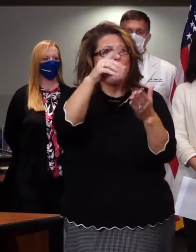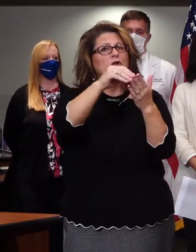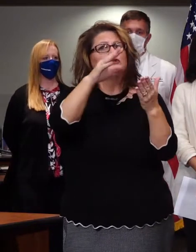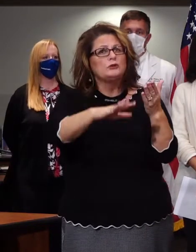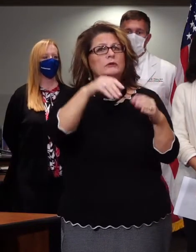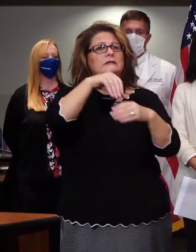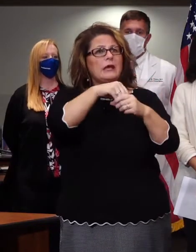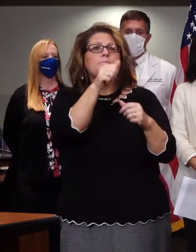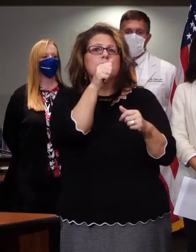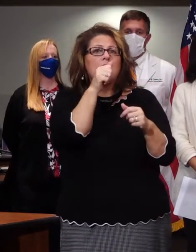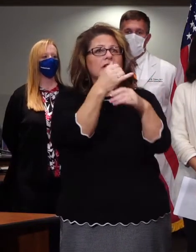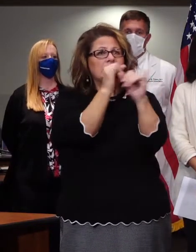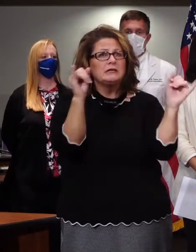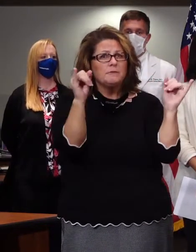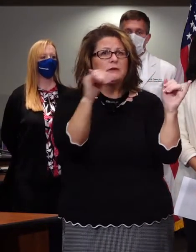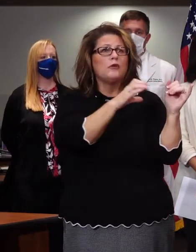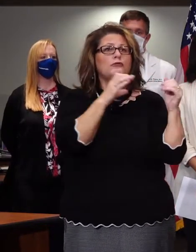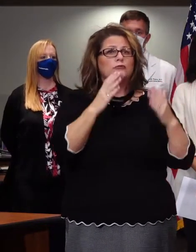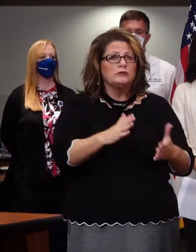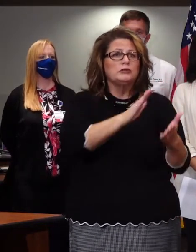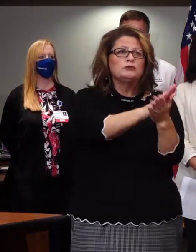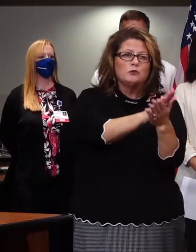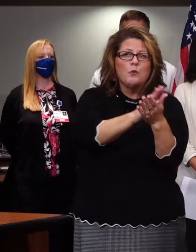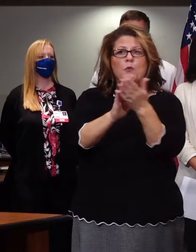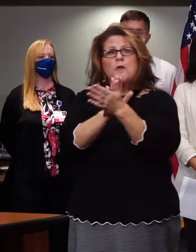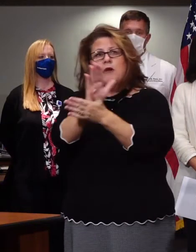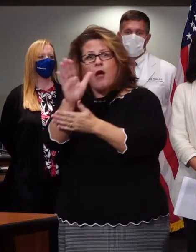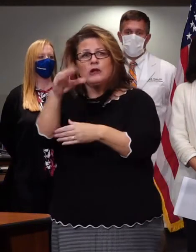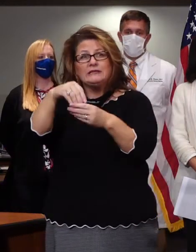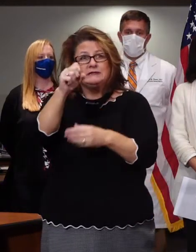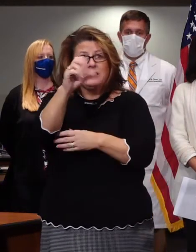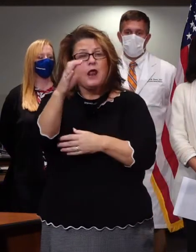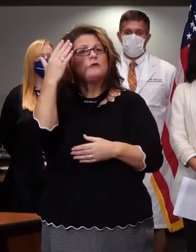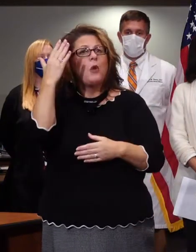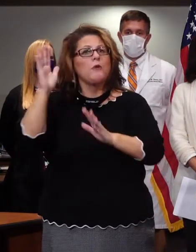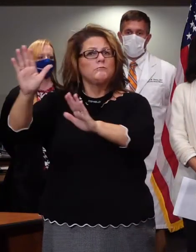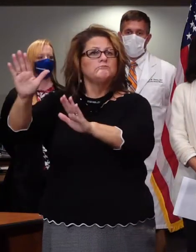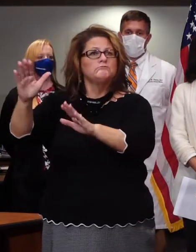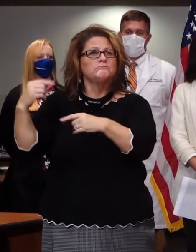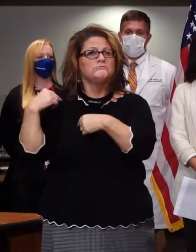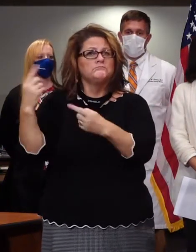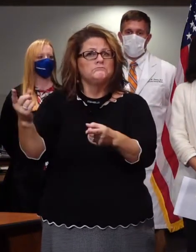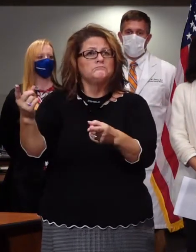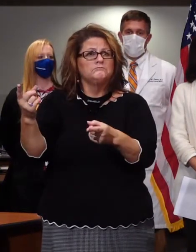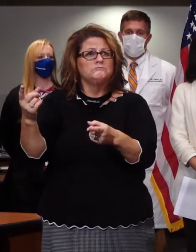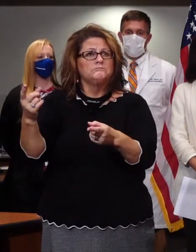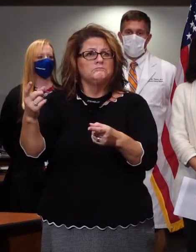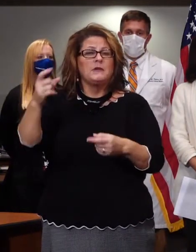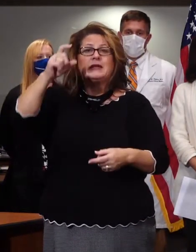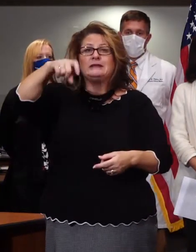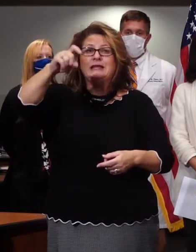and independent and Christian schools and colleges in South Carolina. And this includes